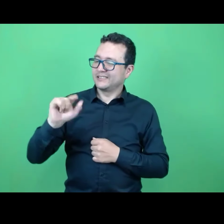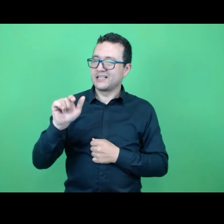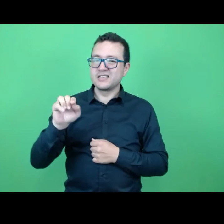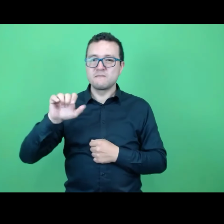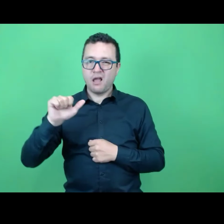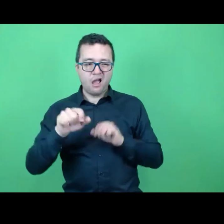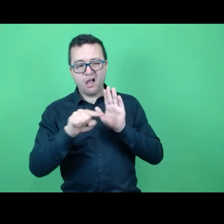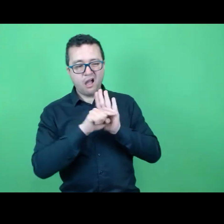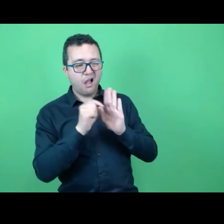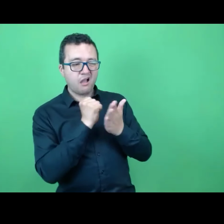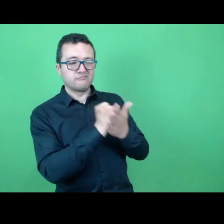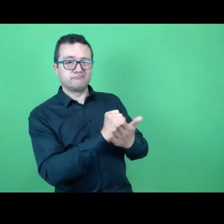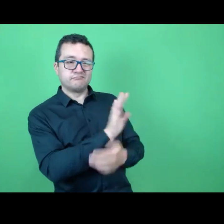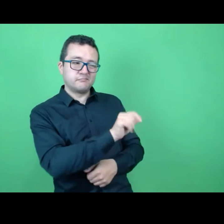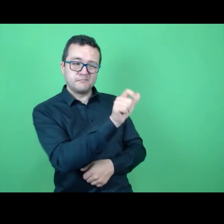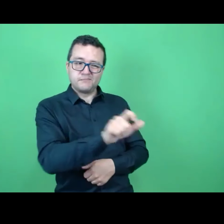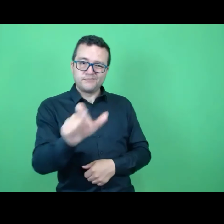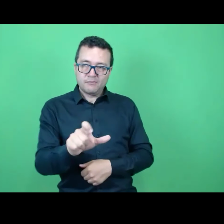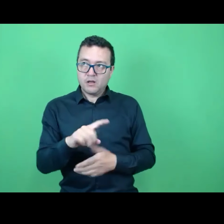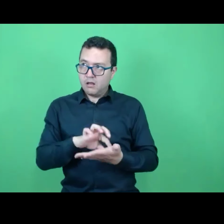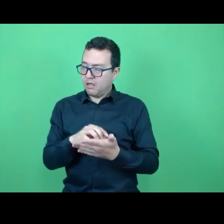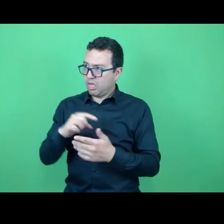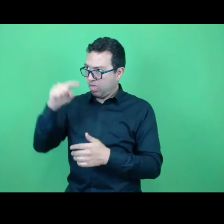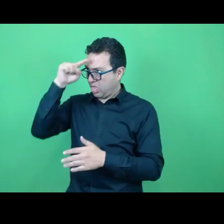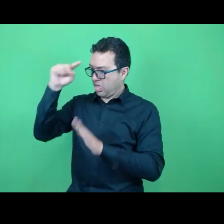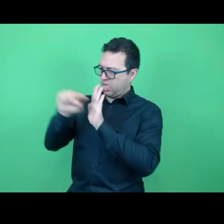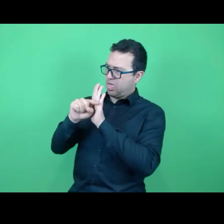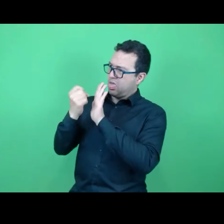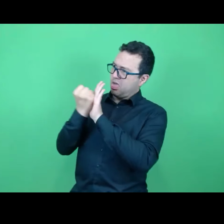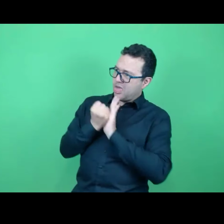groups hindered the ability for